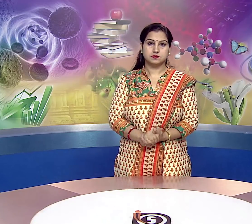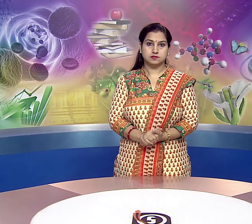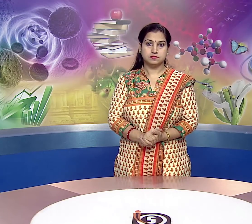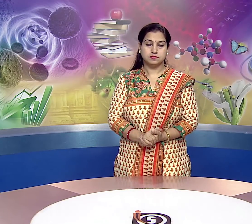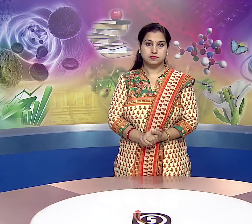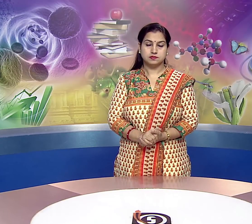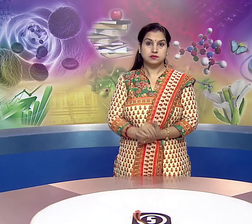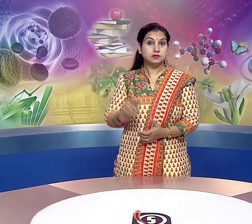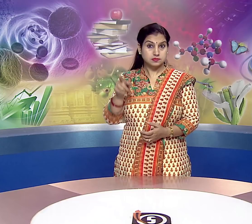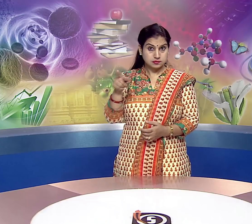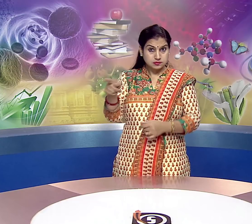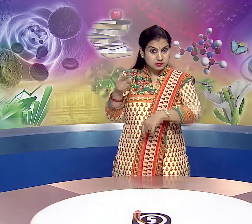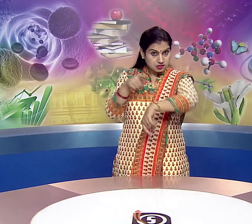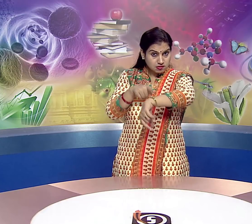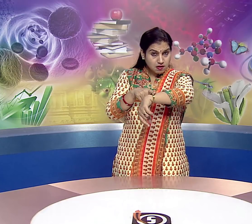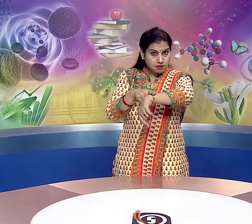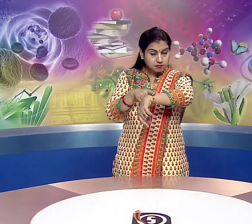"Is this the time to discuss